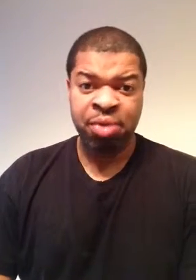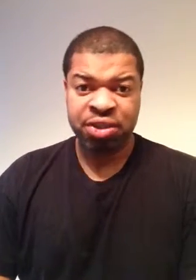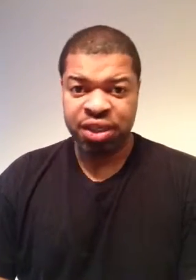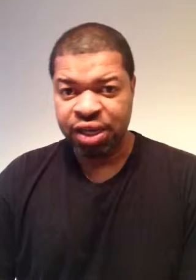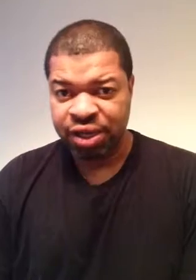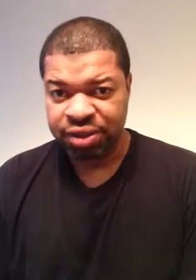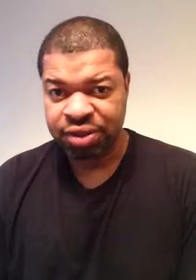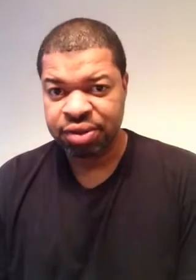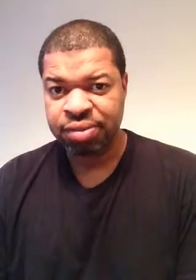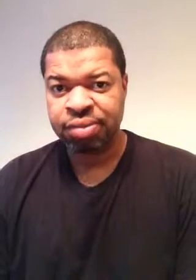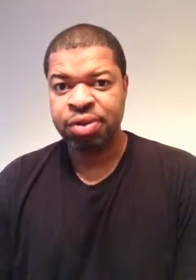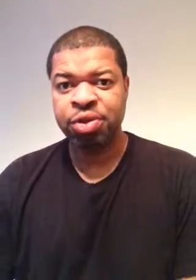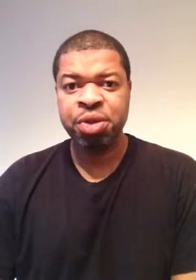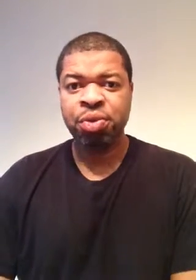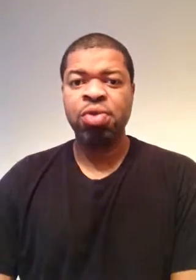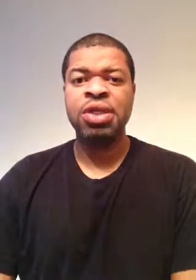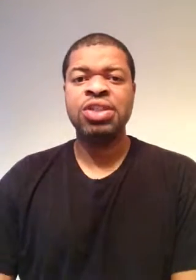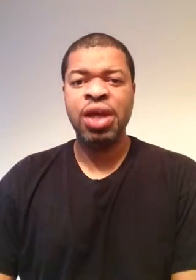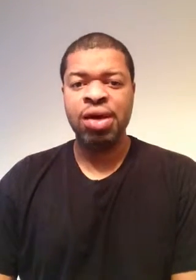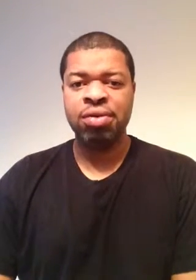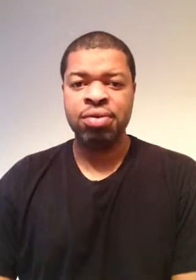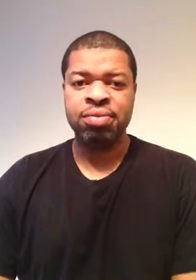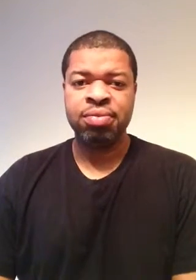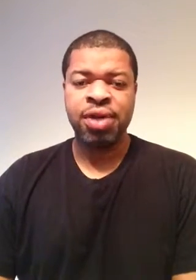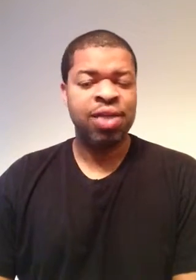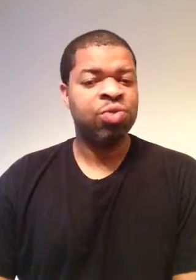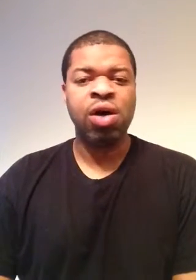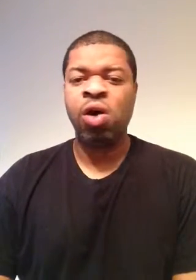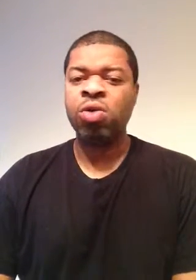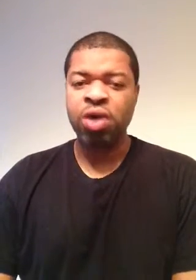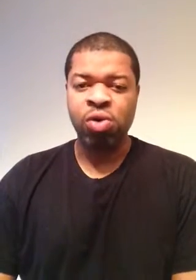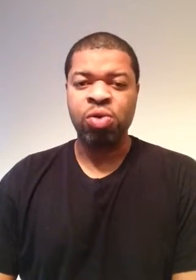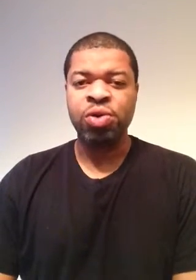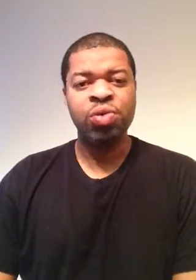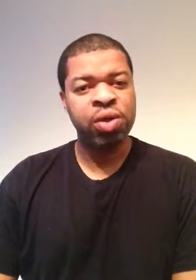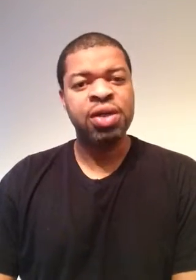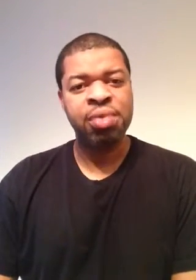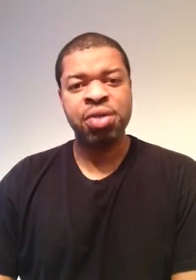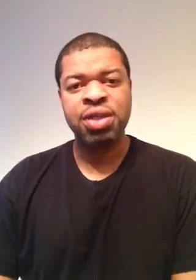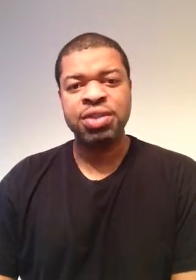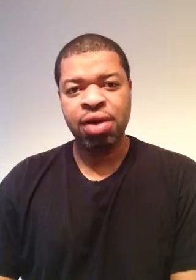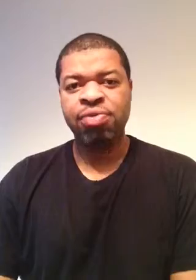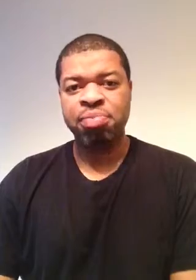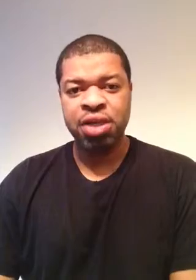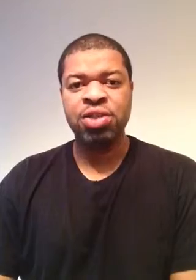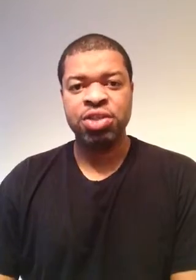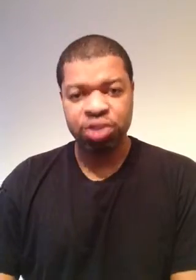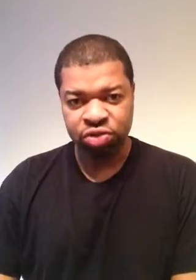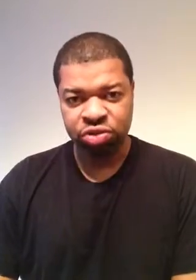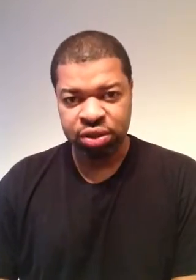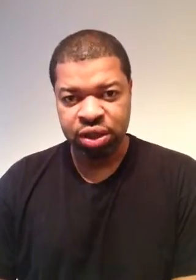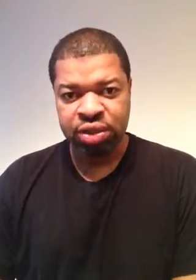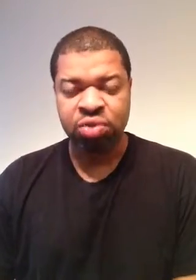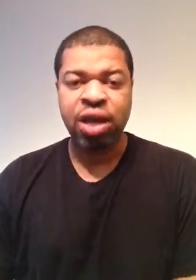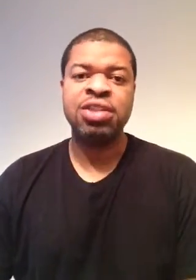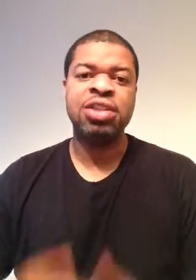beat your kids. You'll be thrown in jail. As we all know, you will get put in jail for beating your children. So now she's